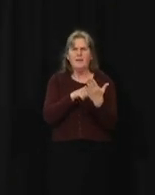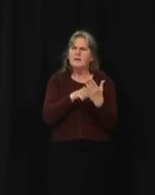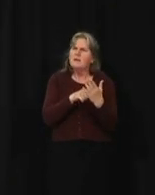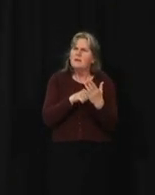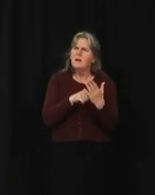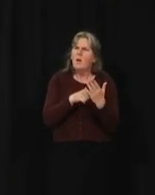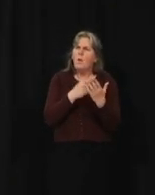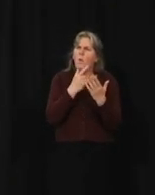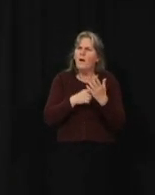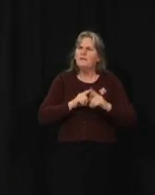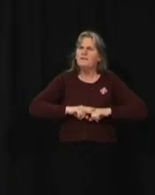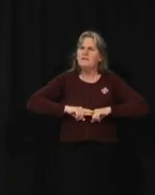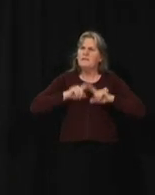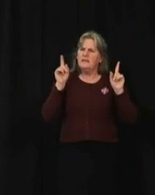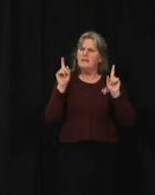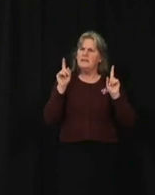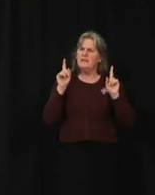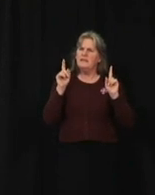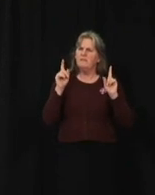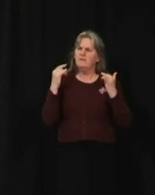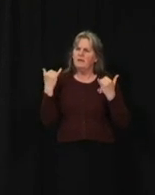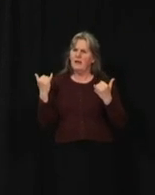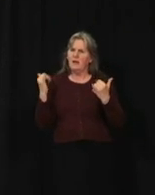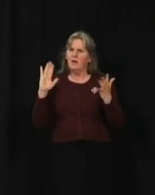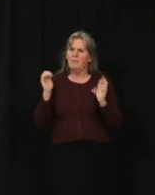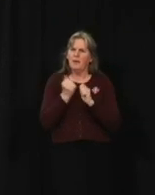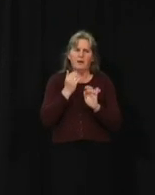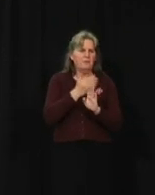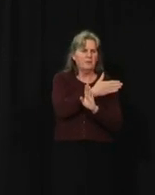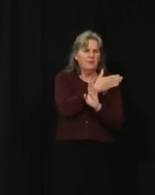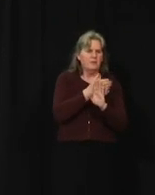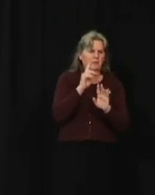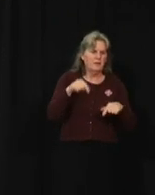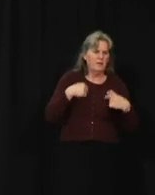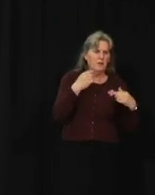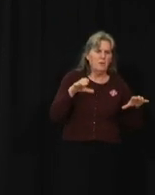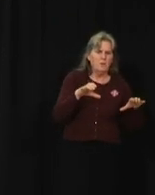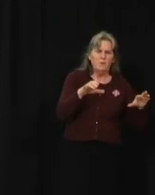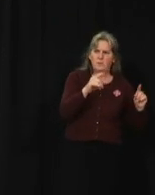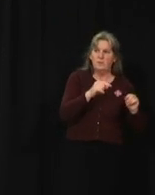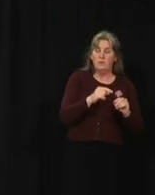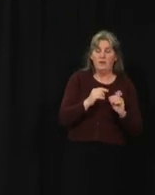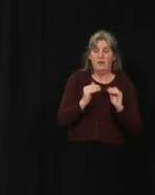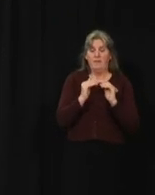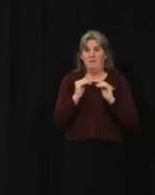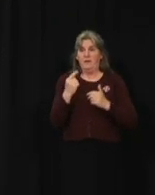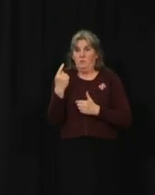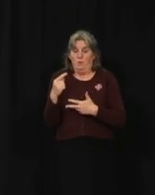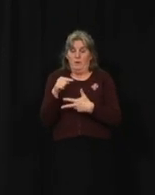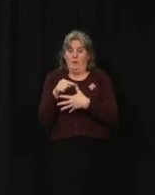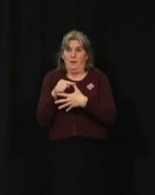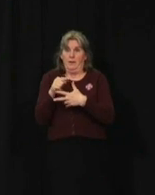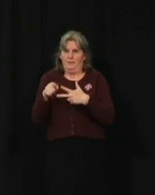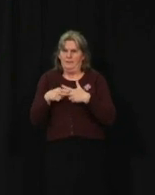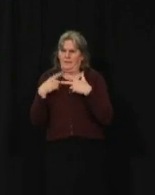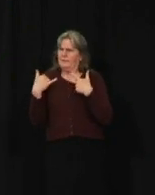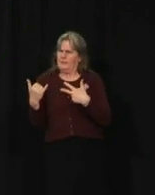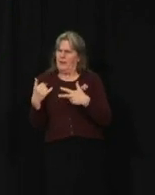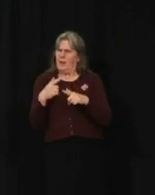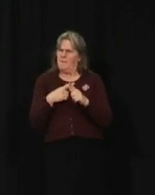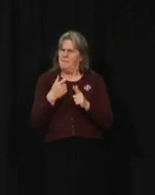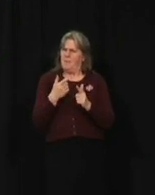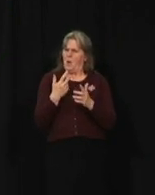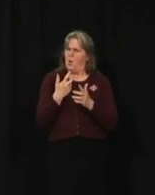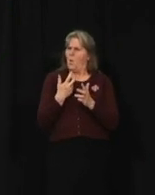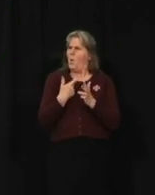what's the difference from what we've already been doing to what we are in phase one? You said phase one begins today, but what are some of